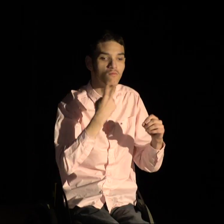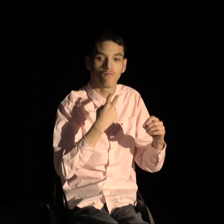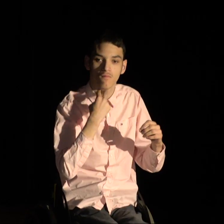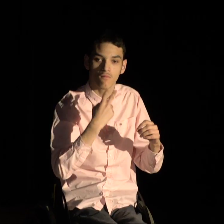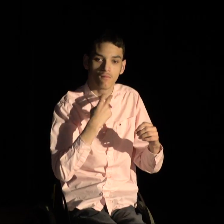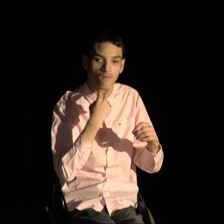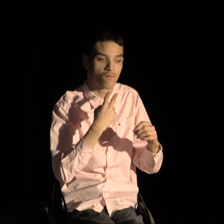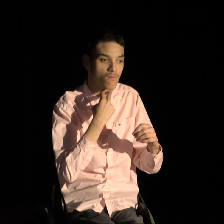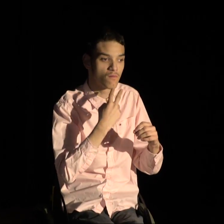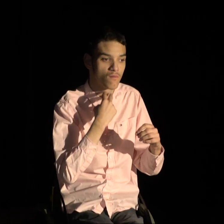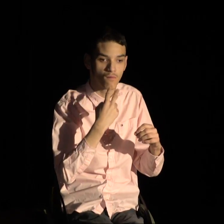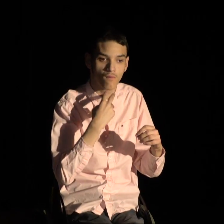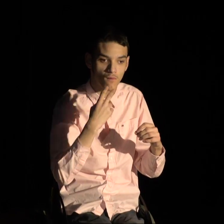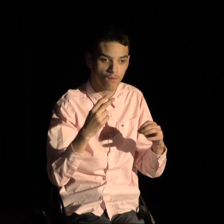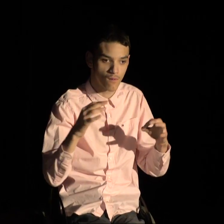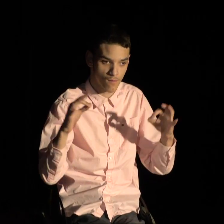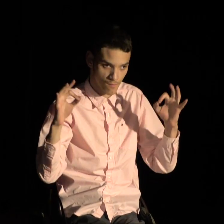Water Running. This will not be voice interpreted.